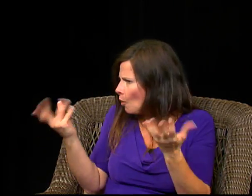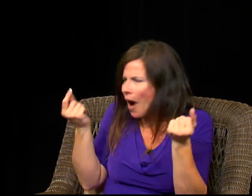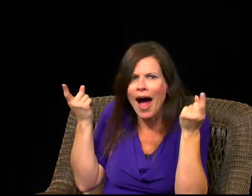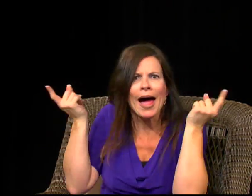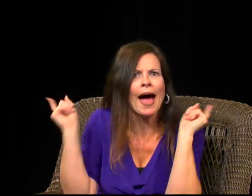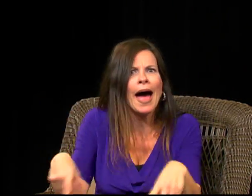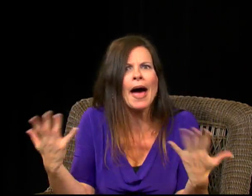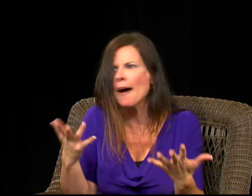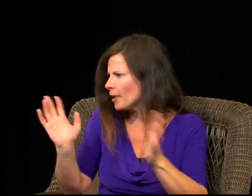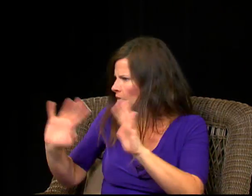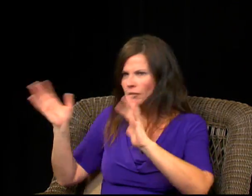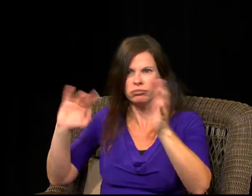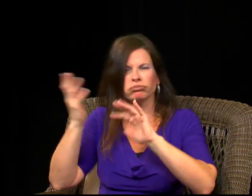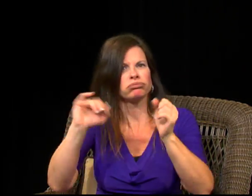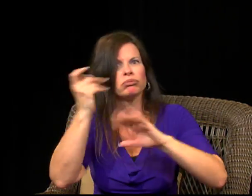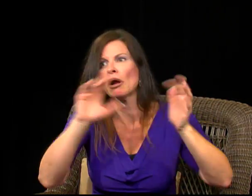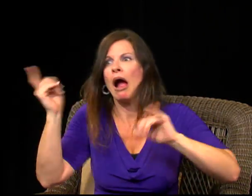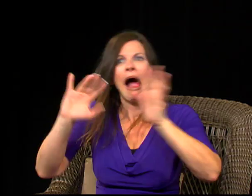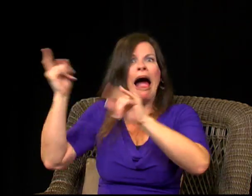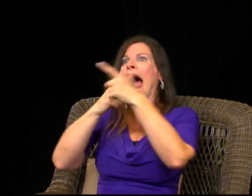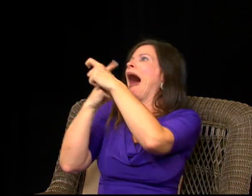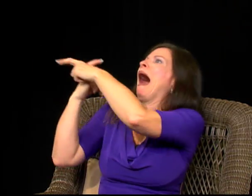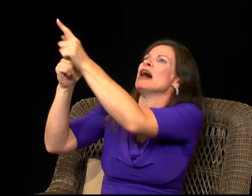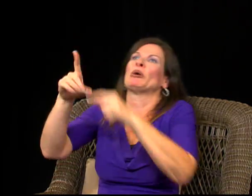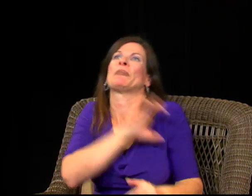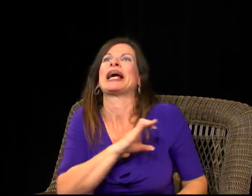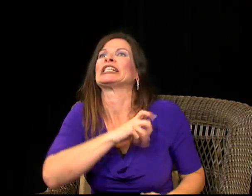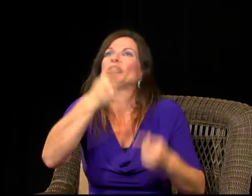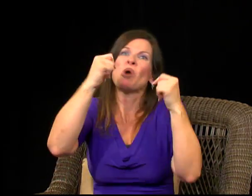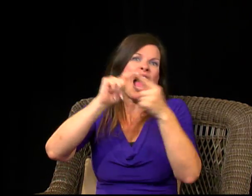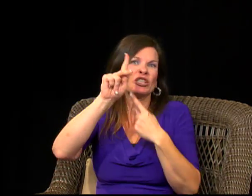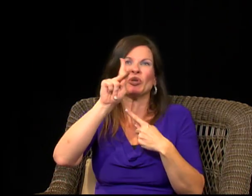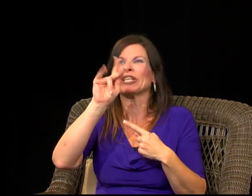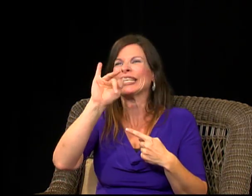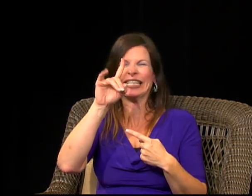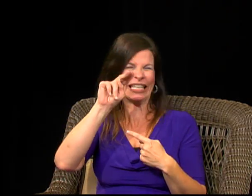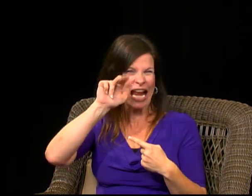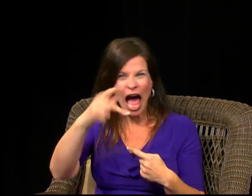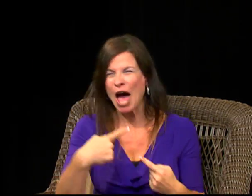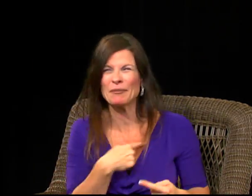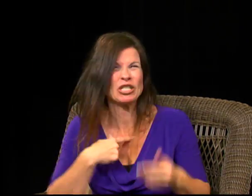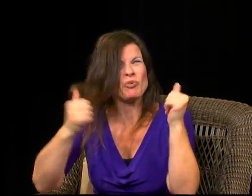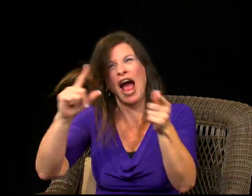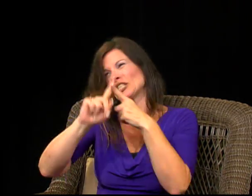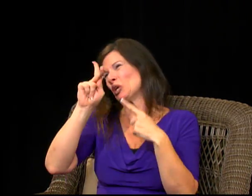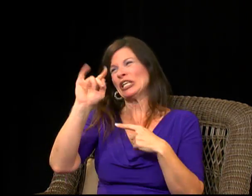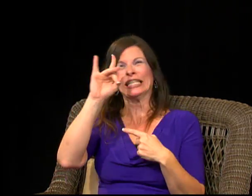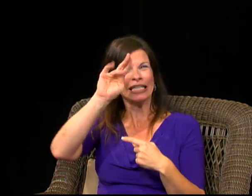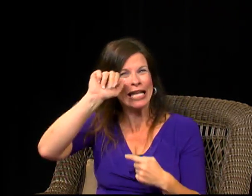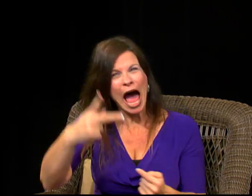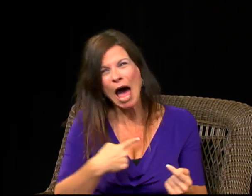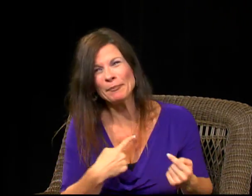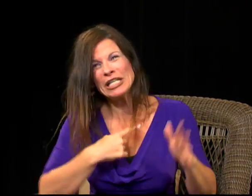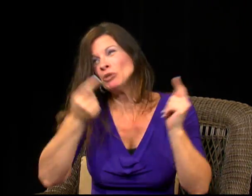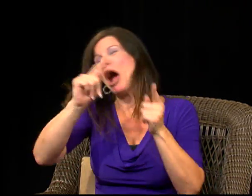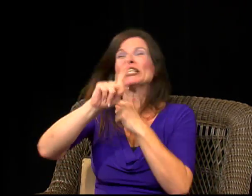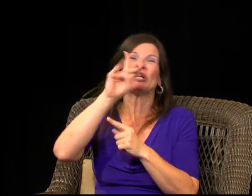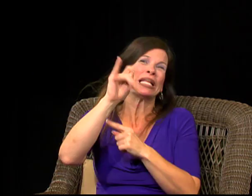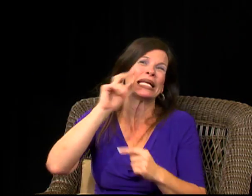And so what happened in this instance is the driver was just driving, and then suddenly someone jumped out of the